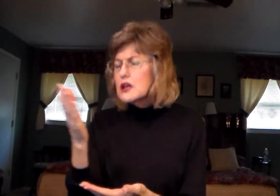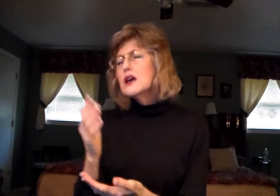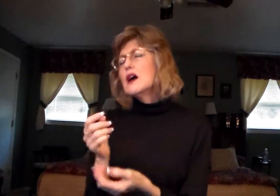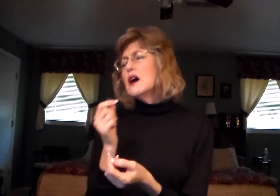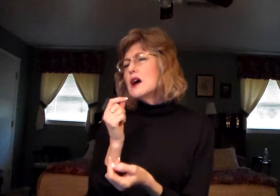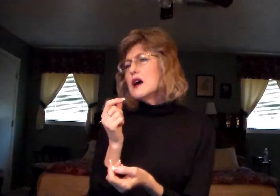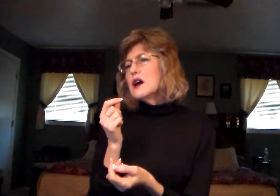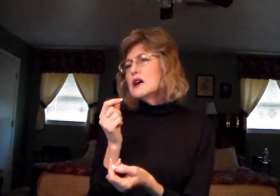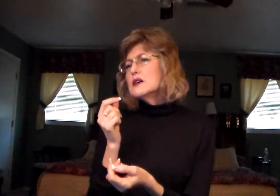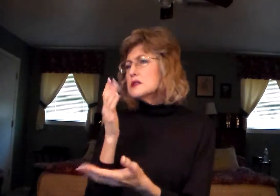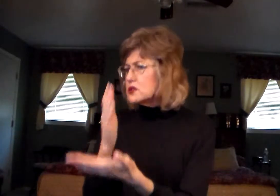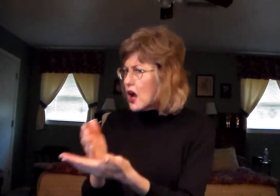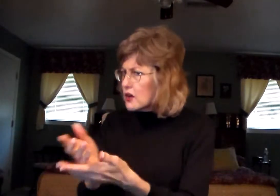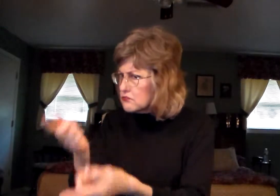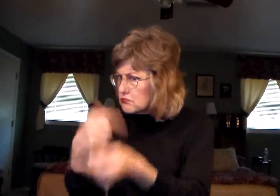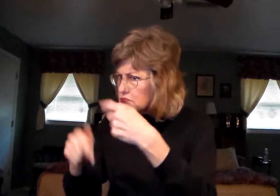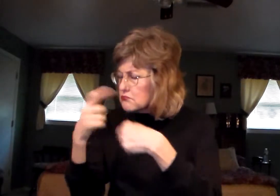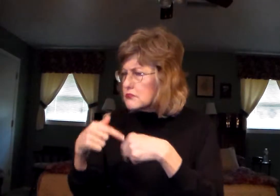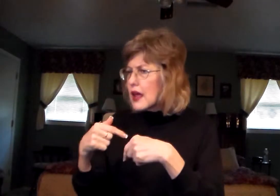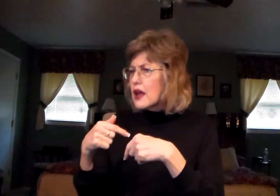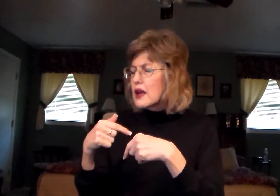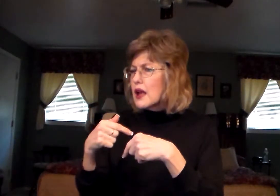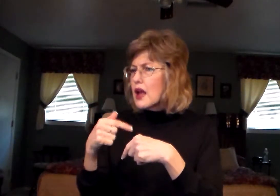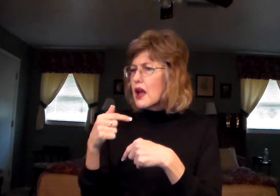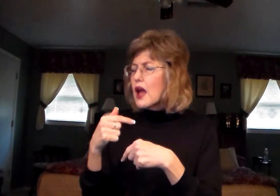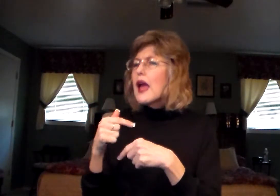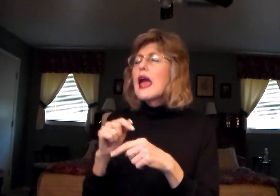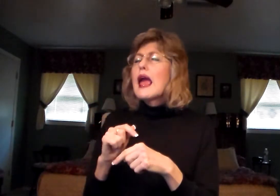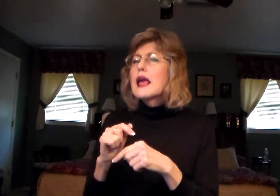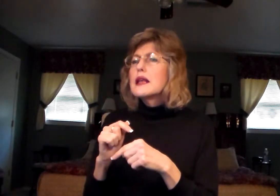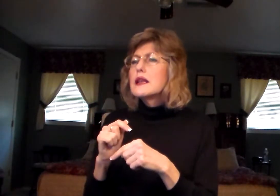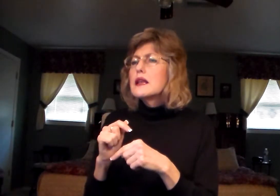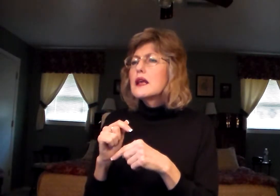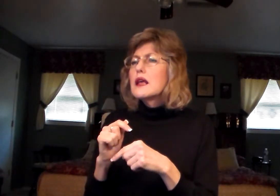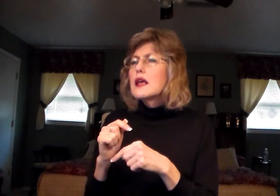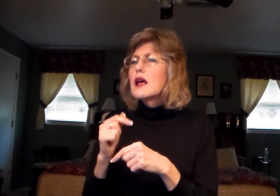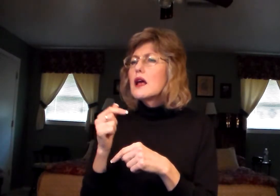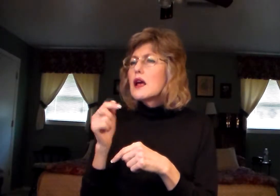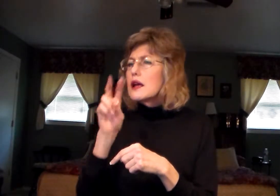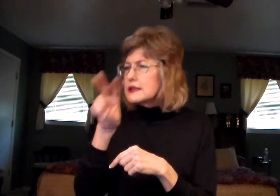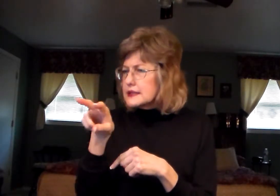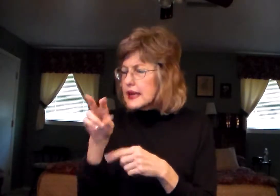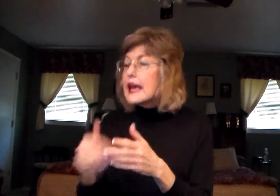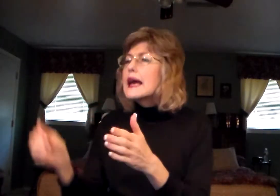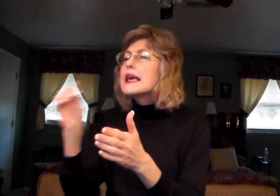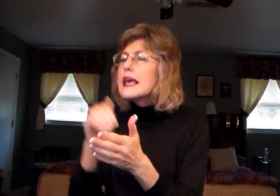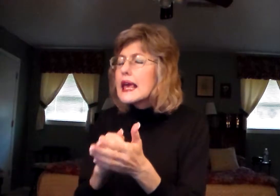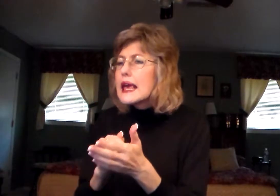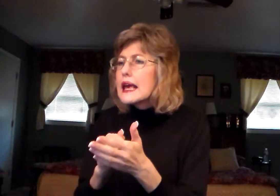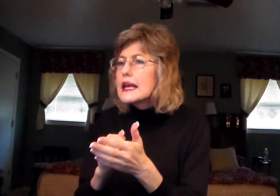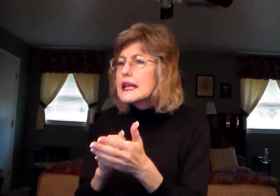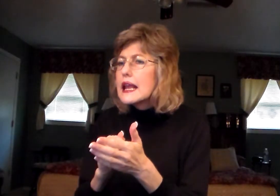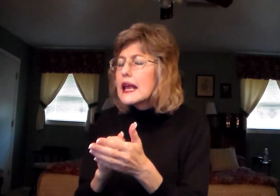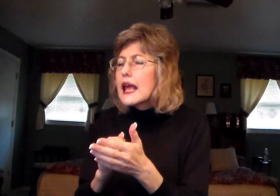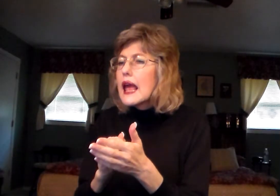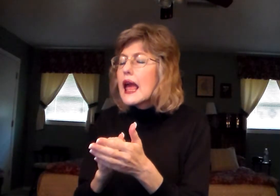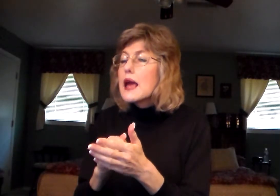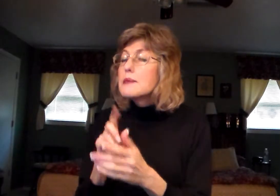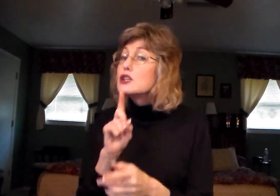before they continue. And that way, I think there can be some deeper understanding about the reasons why we're doing the things